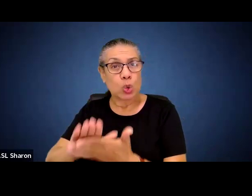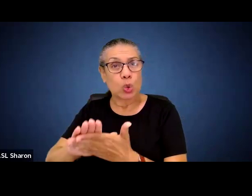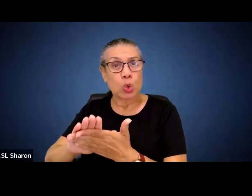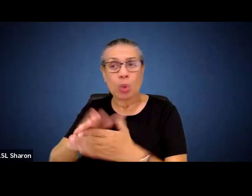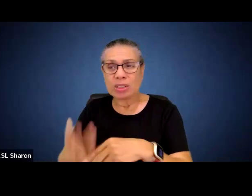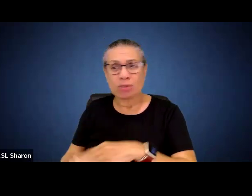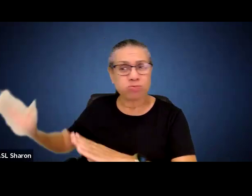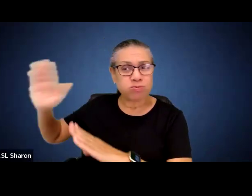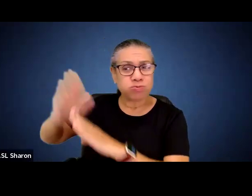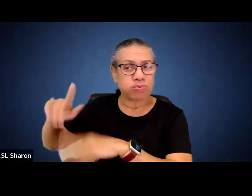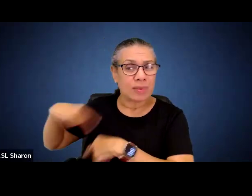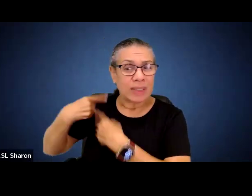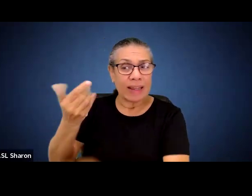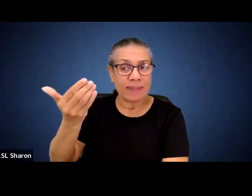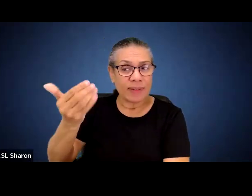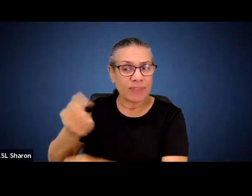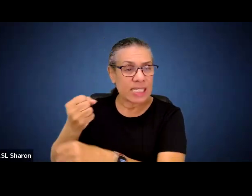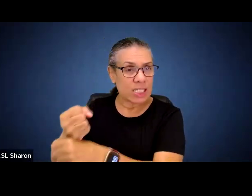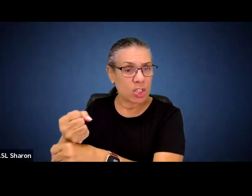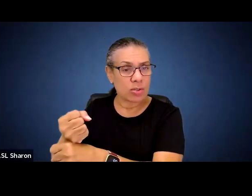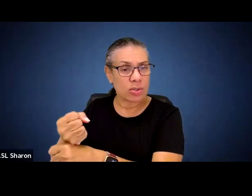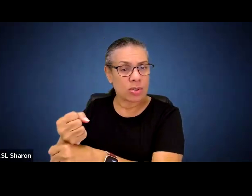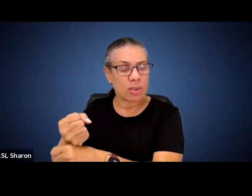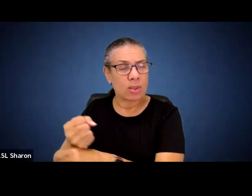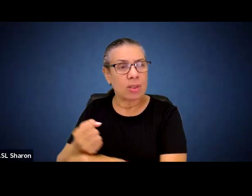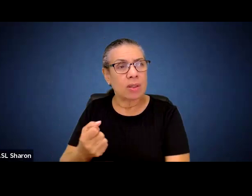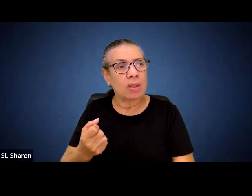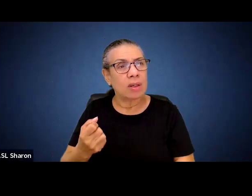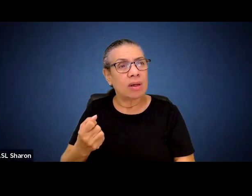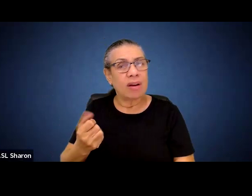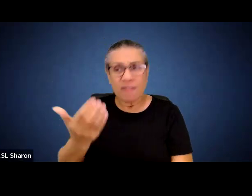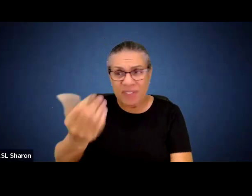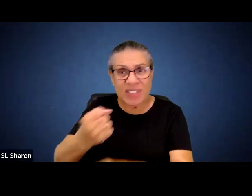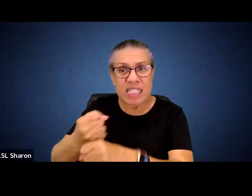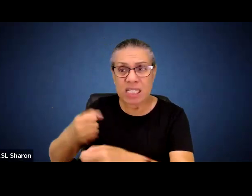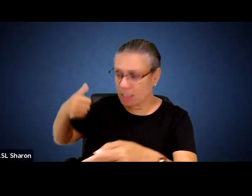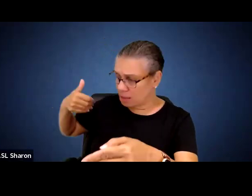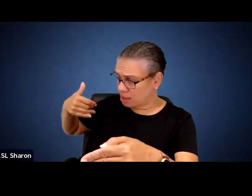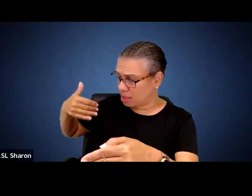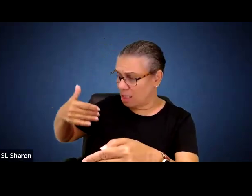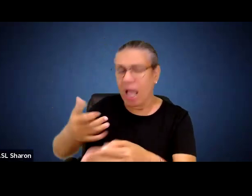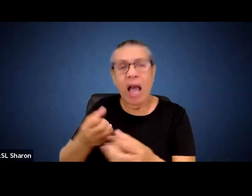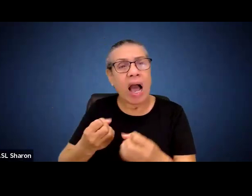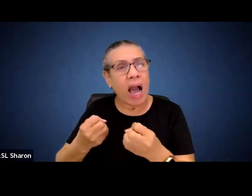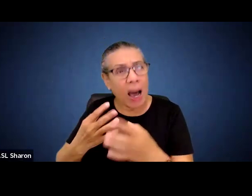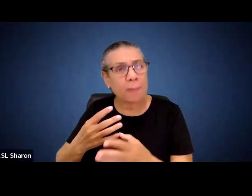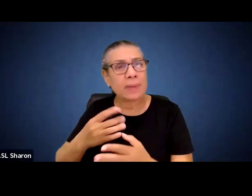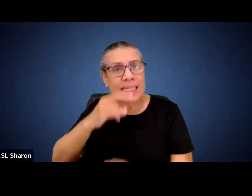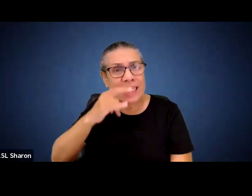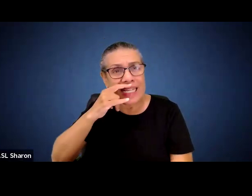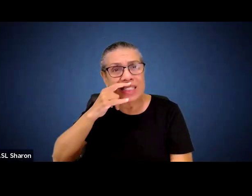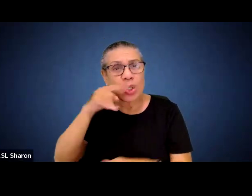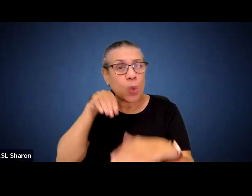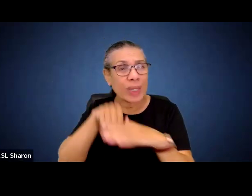years. How many generations of kids have come through a building that continues